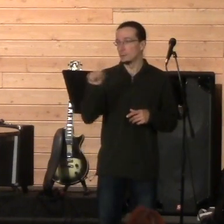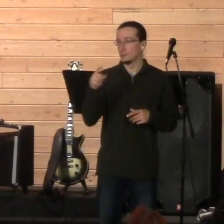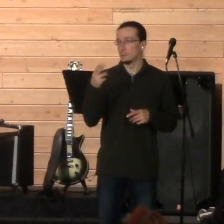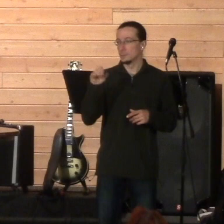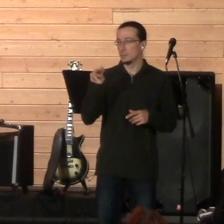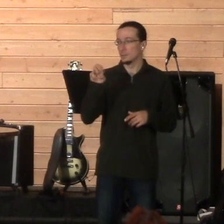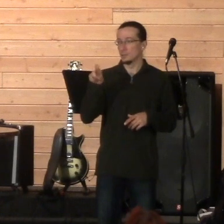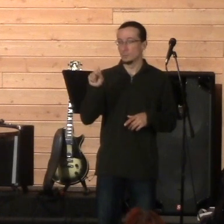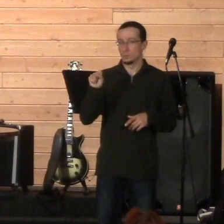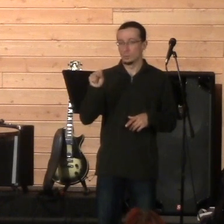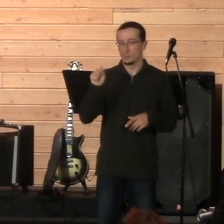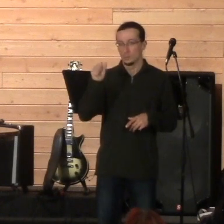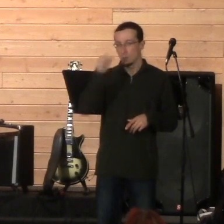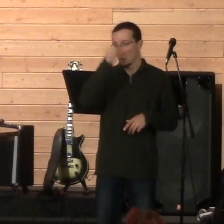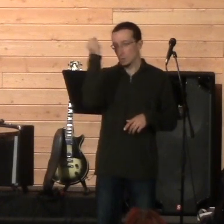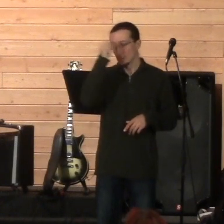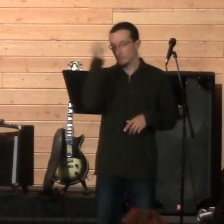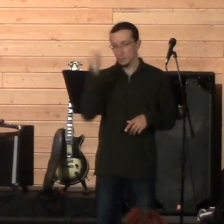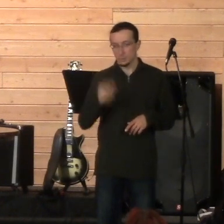And